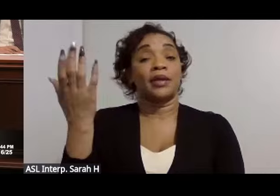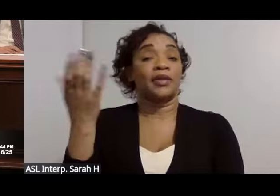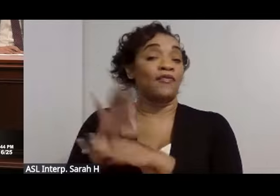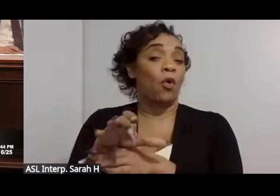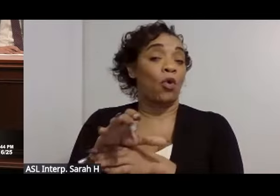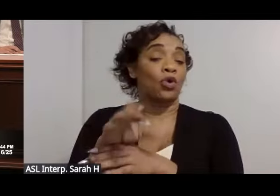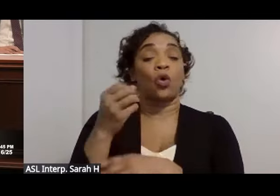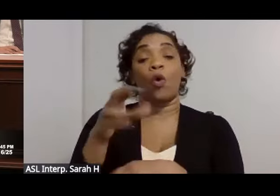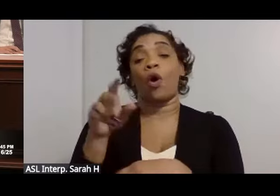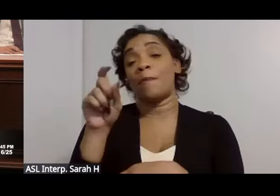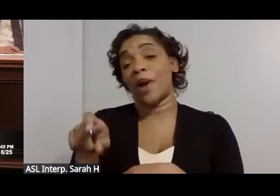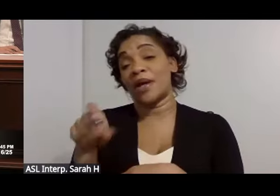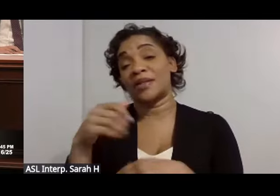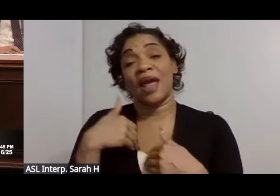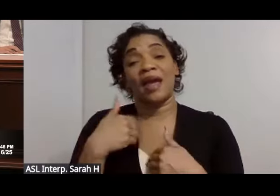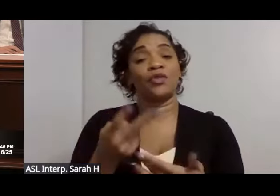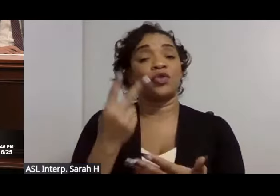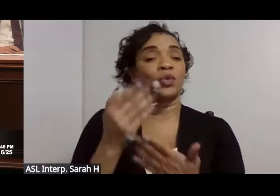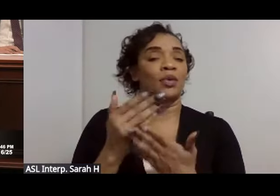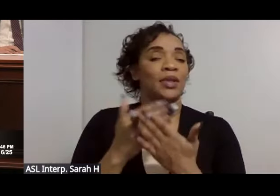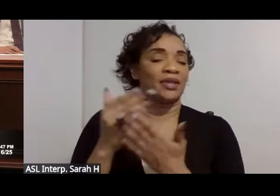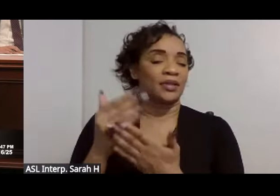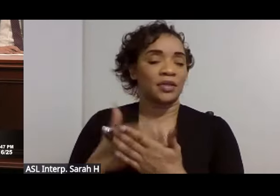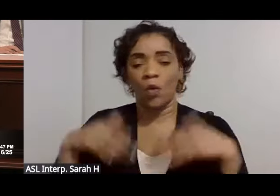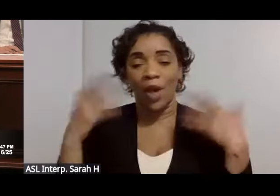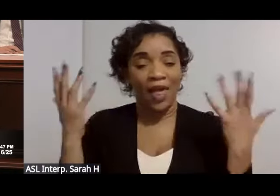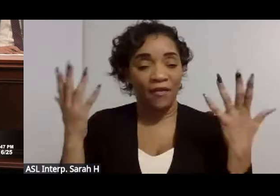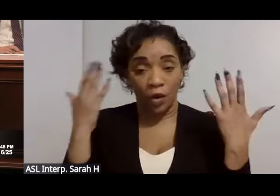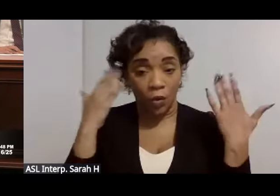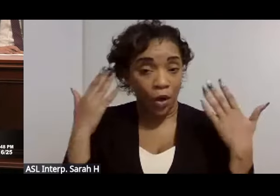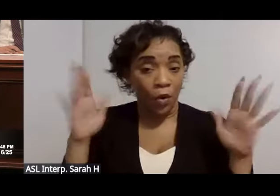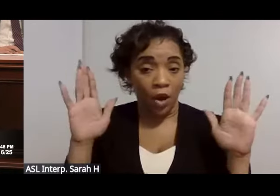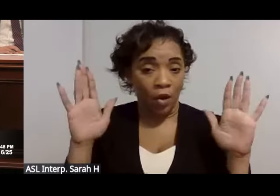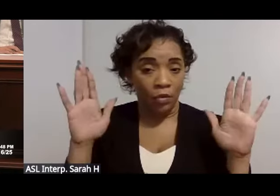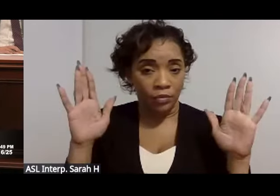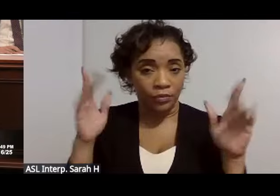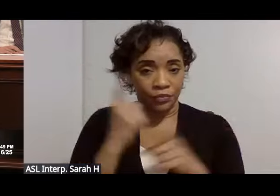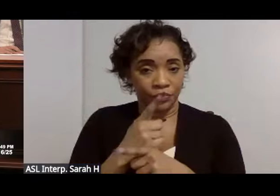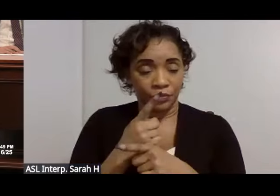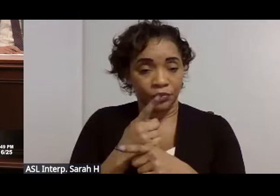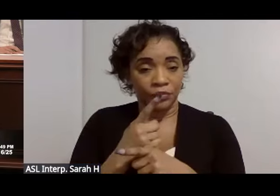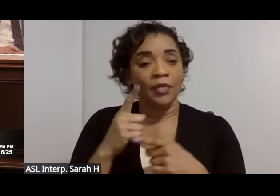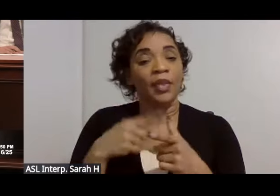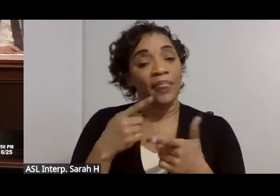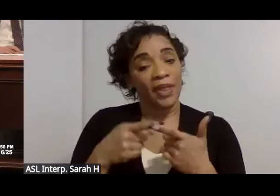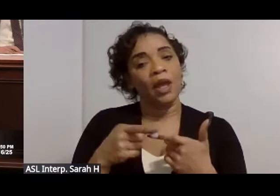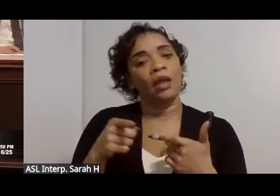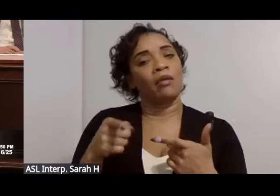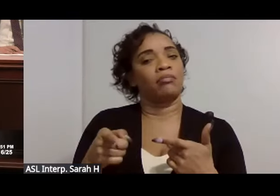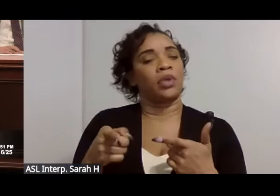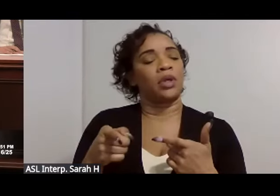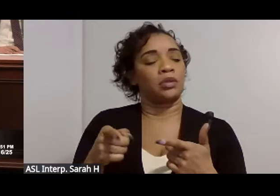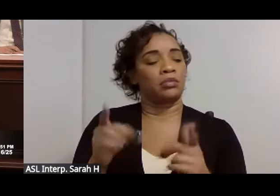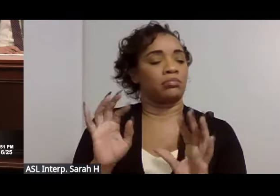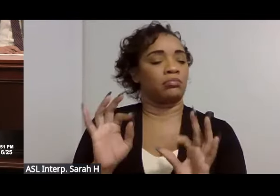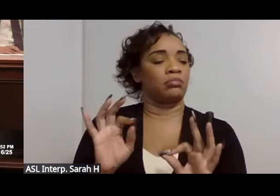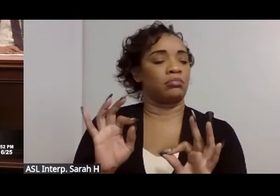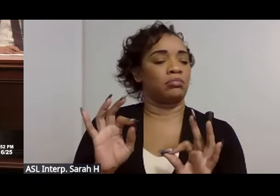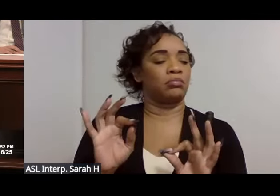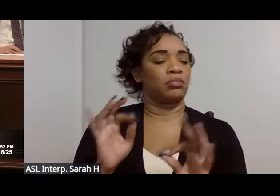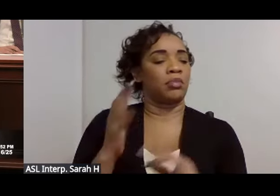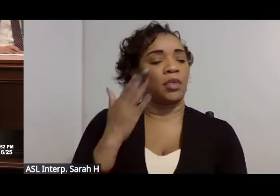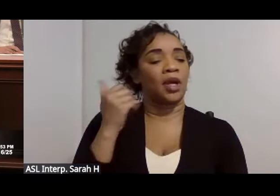which is again, all speculative, we don't know what will happen, then this covers it because it says any. It doesn't say in the